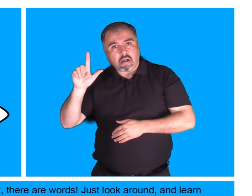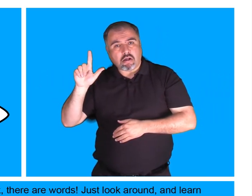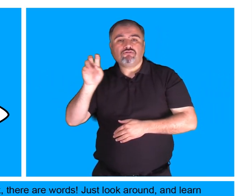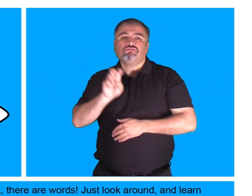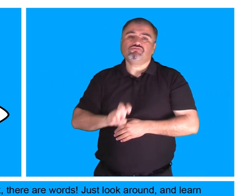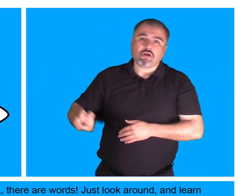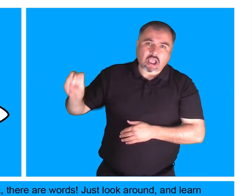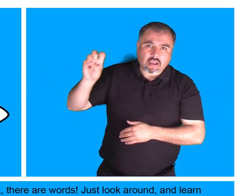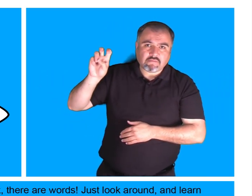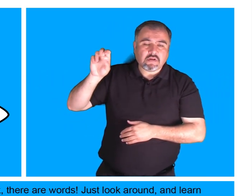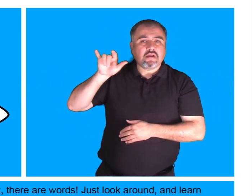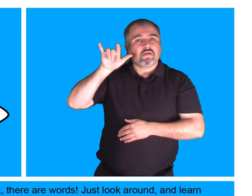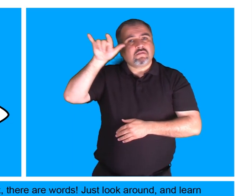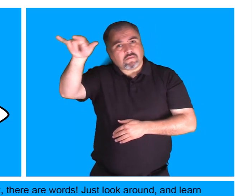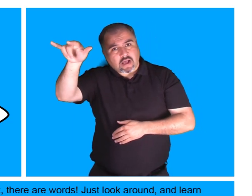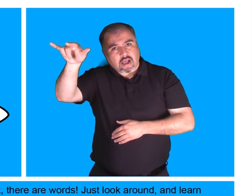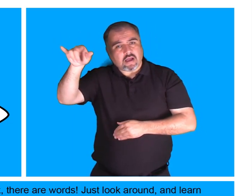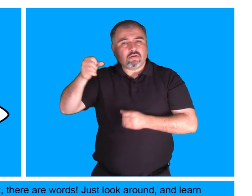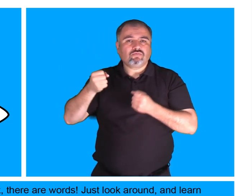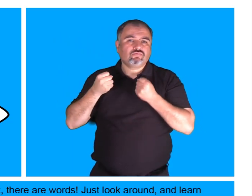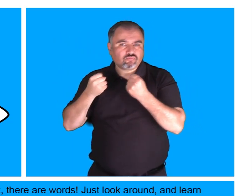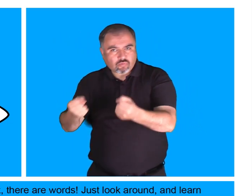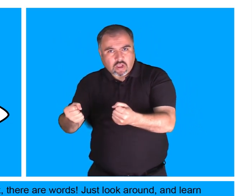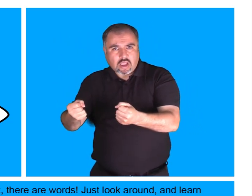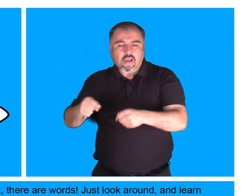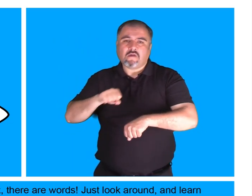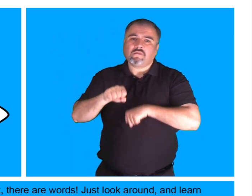everywhere. Learn English by eye.